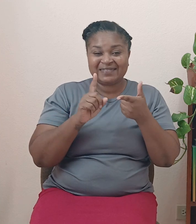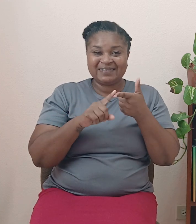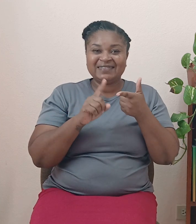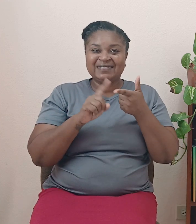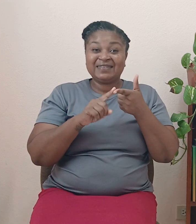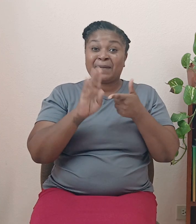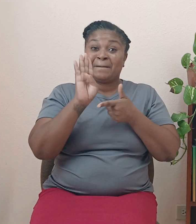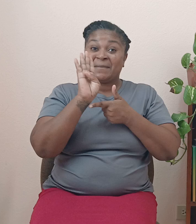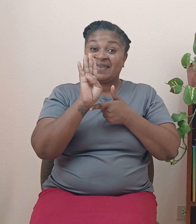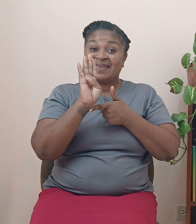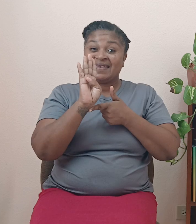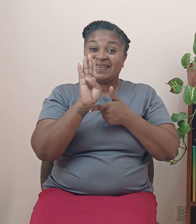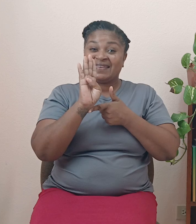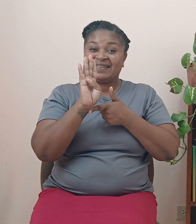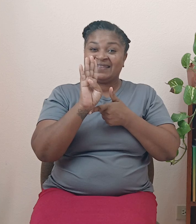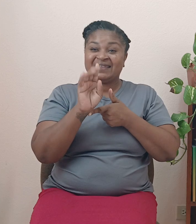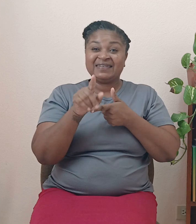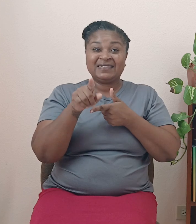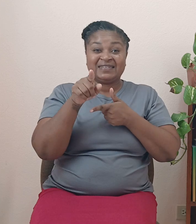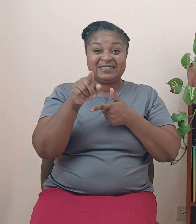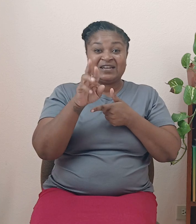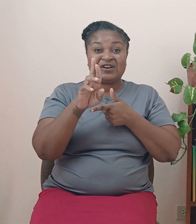B. She was a thief.